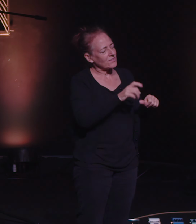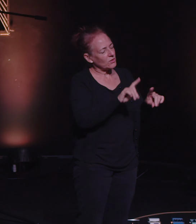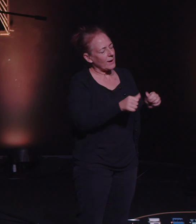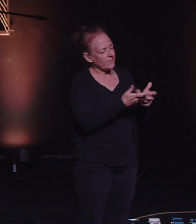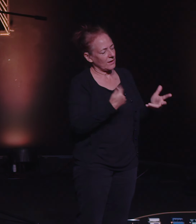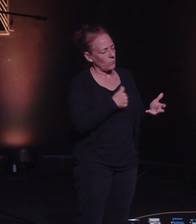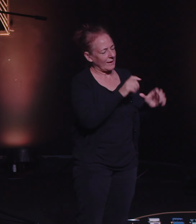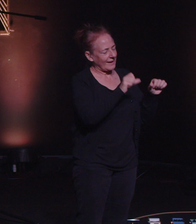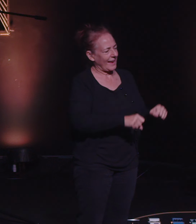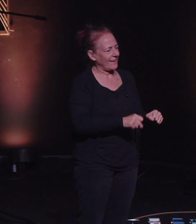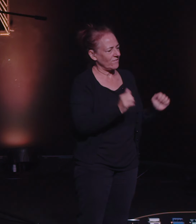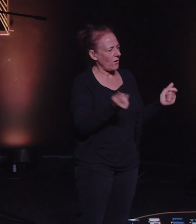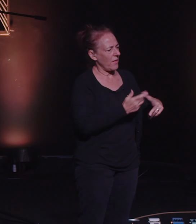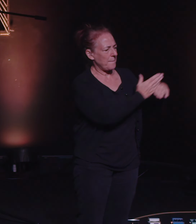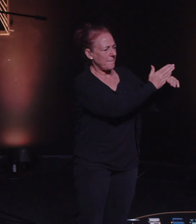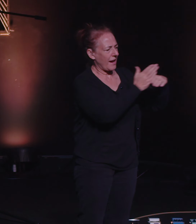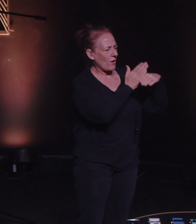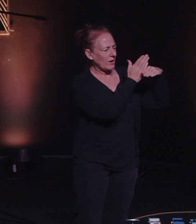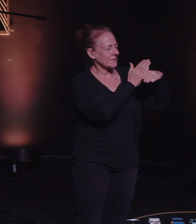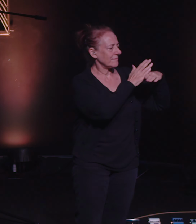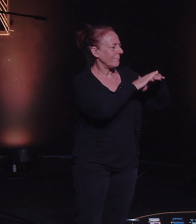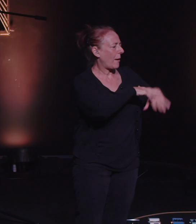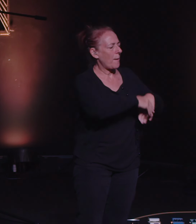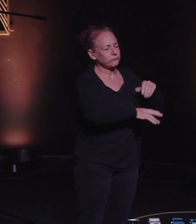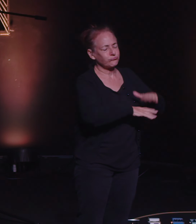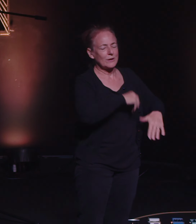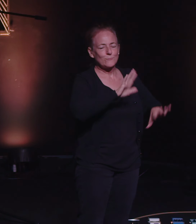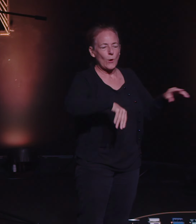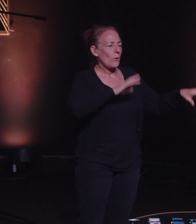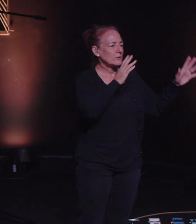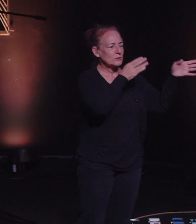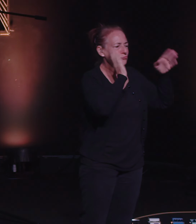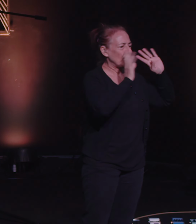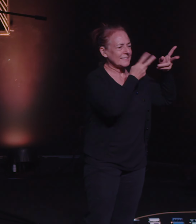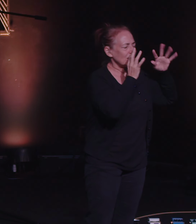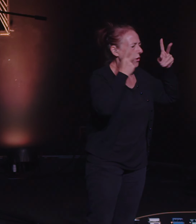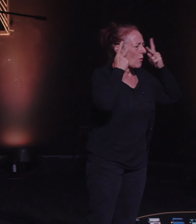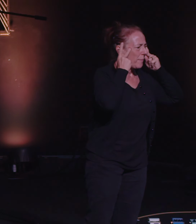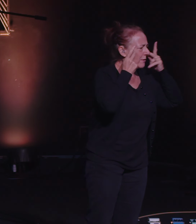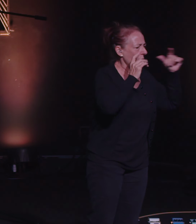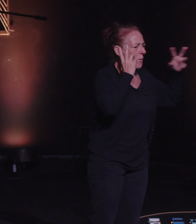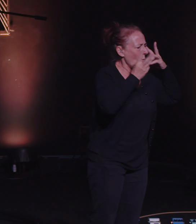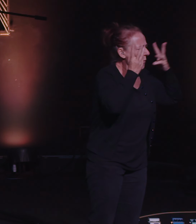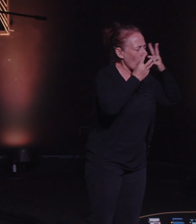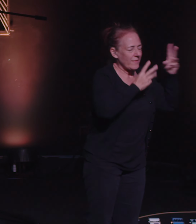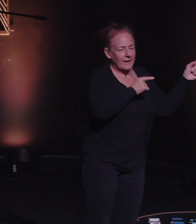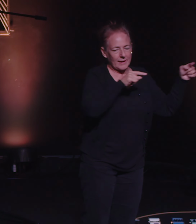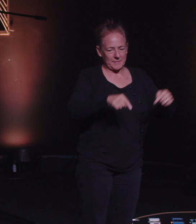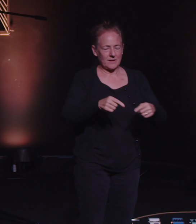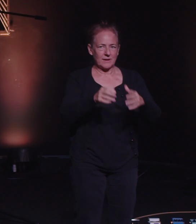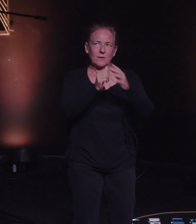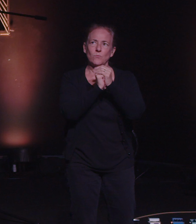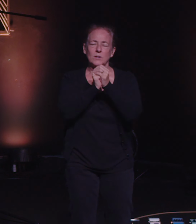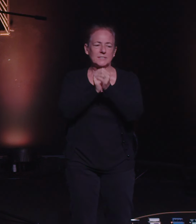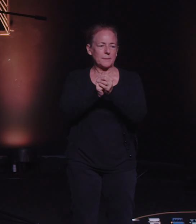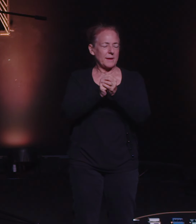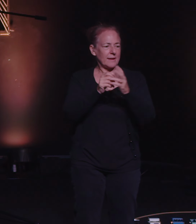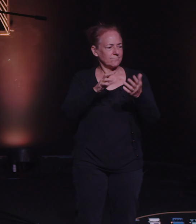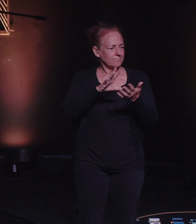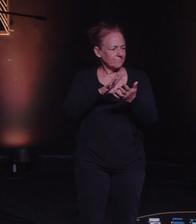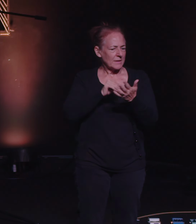everything we can to remove every barrier and distraction from them so they can come in here and worship and meet Jesus. And when you're watching kids, you're not